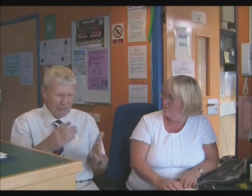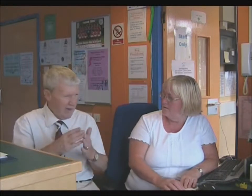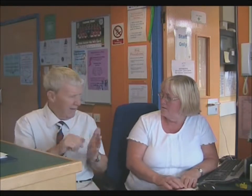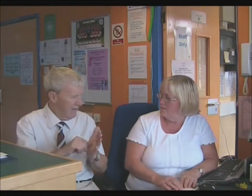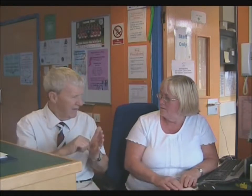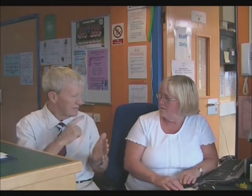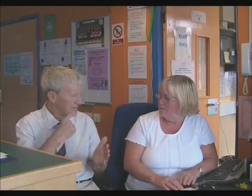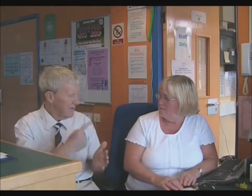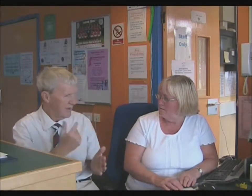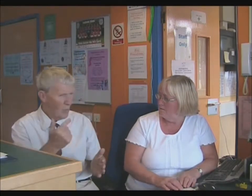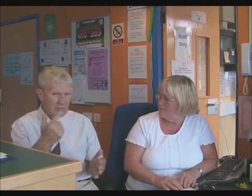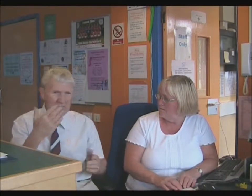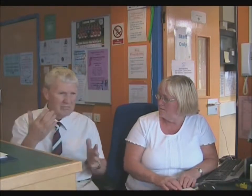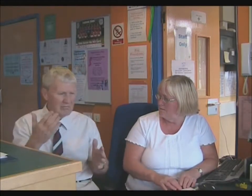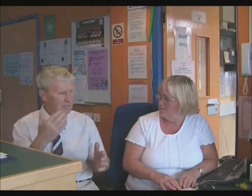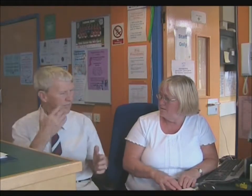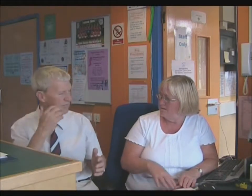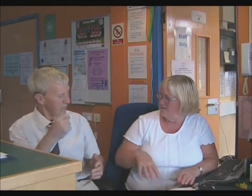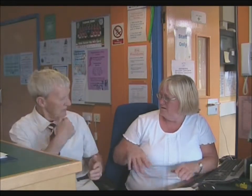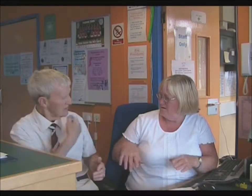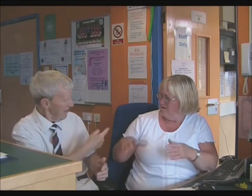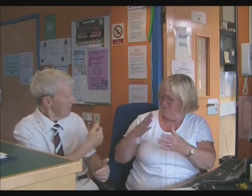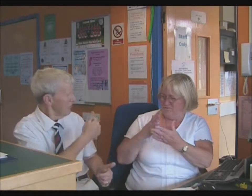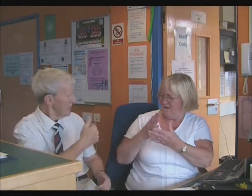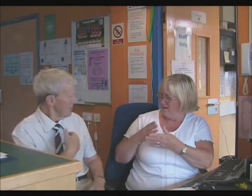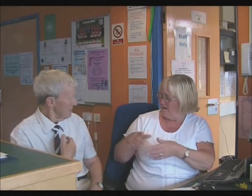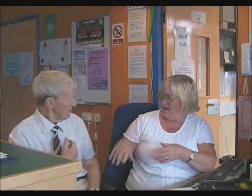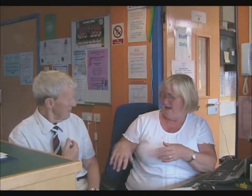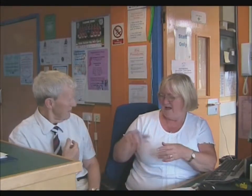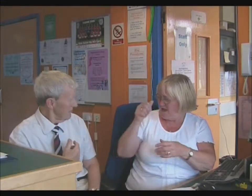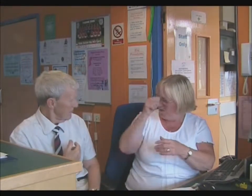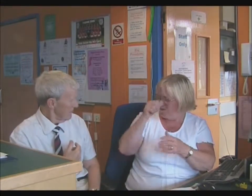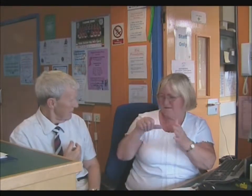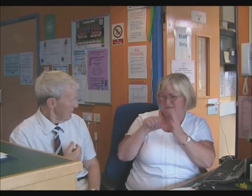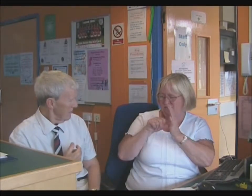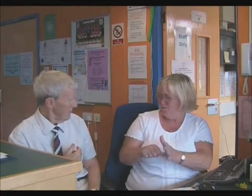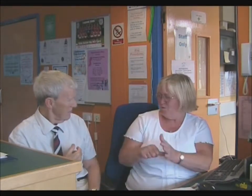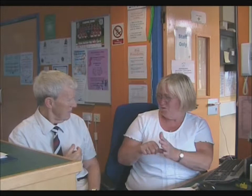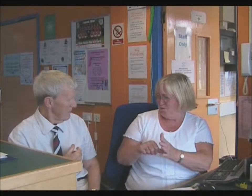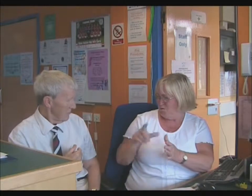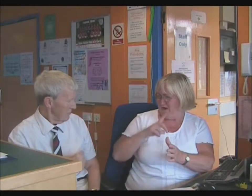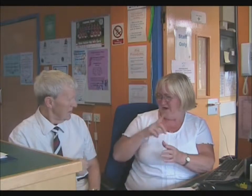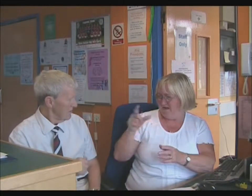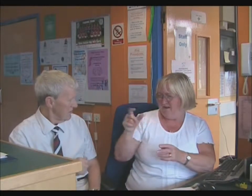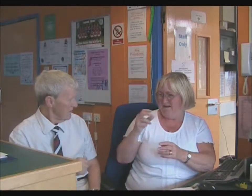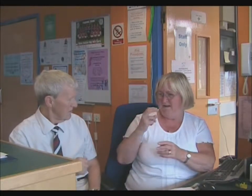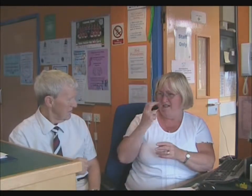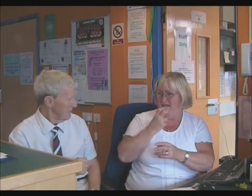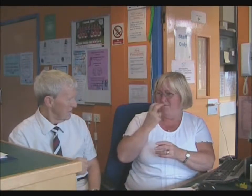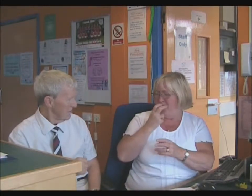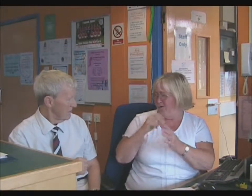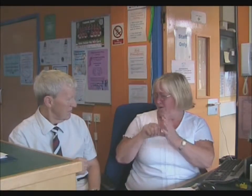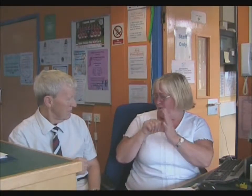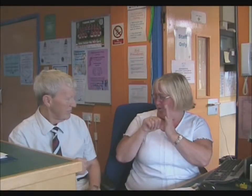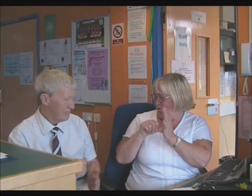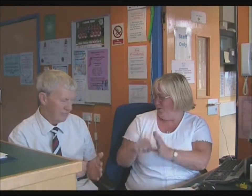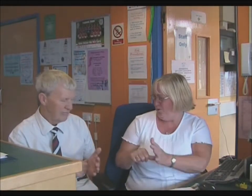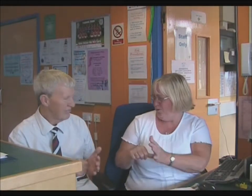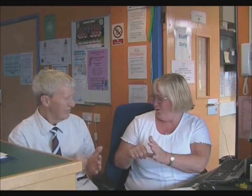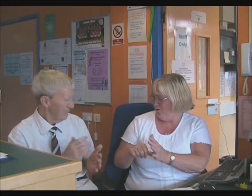I couldn't tell what he was. It was really hard to say what he was saying. I know it's very, very difficult. It was hard to